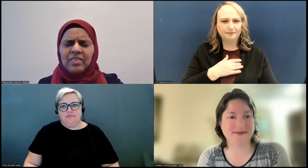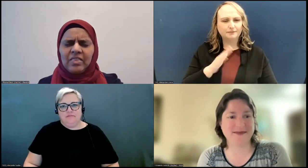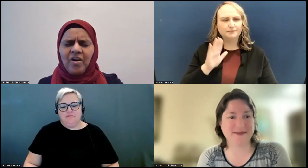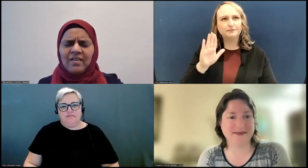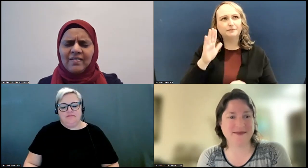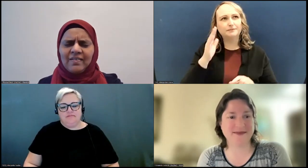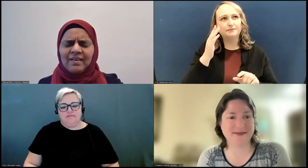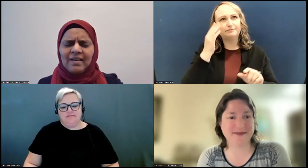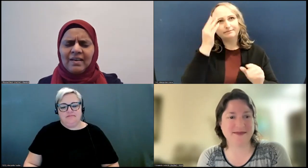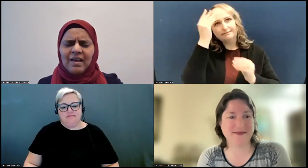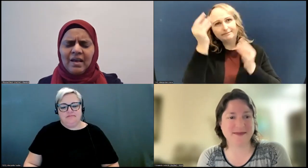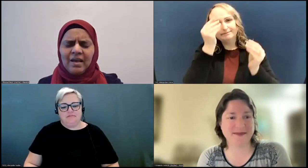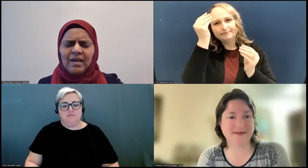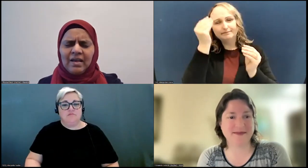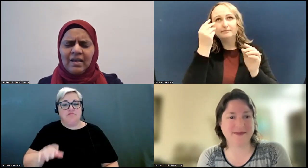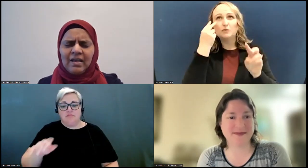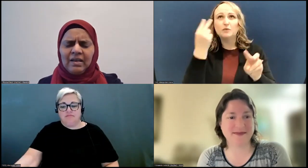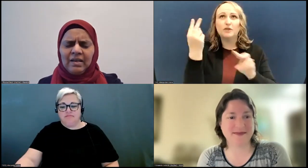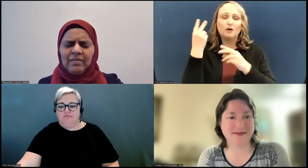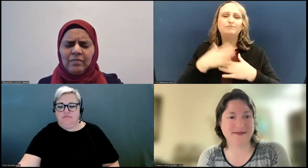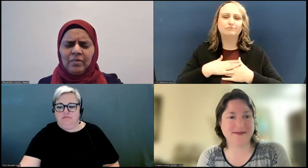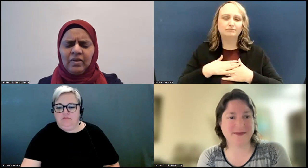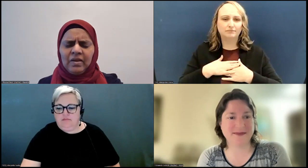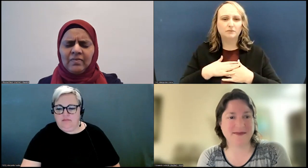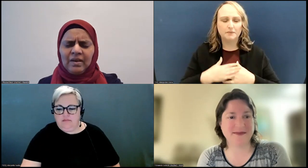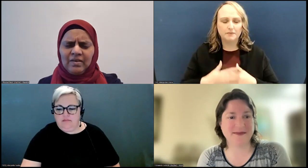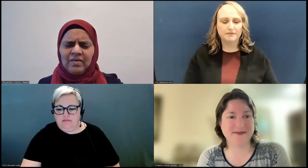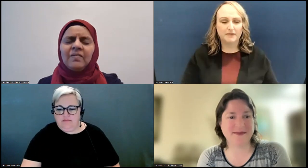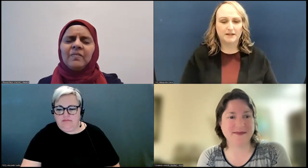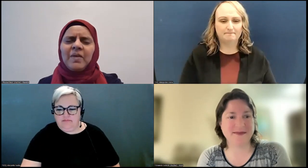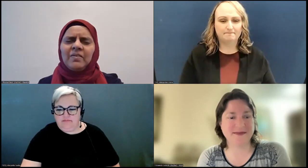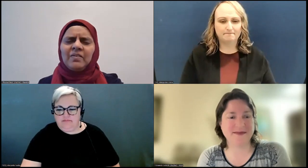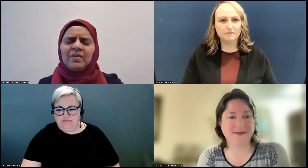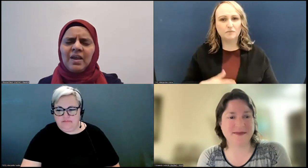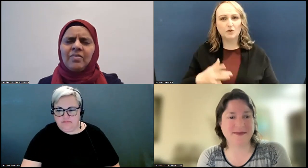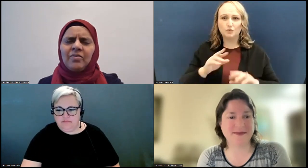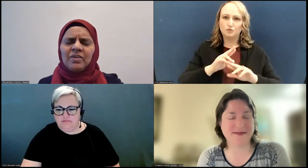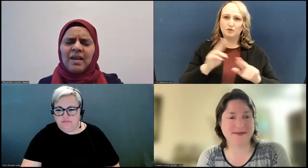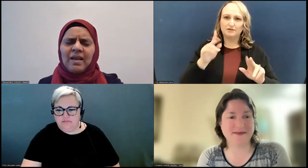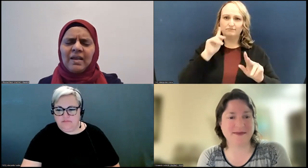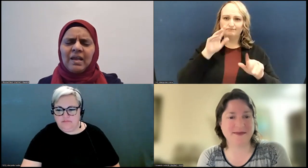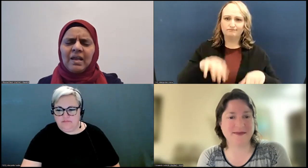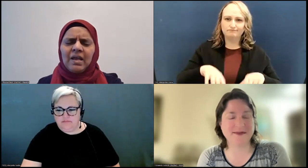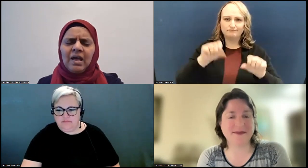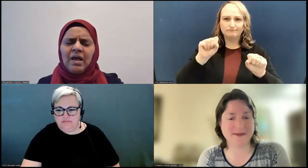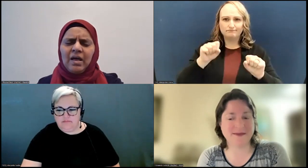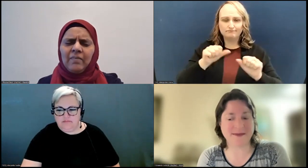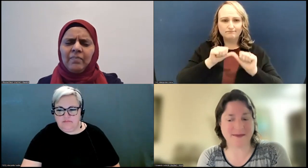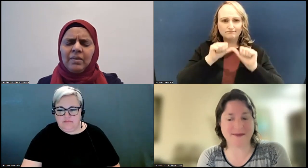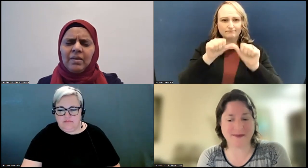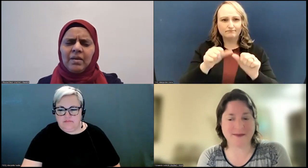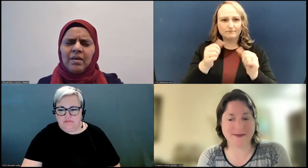reflection and thoughts in moving us into this space together today.